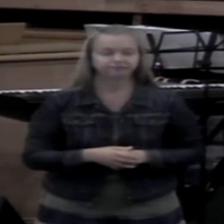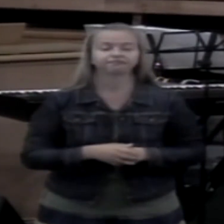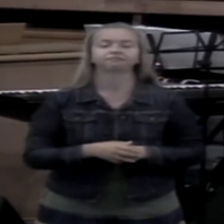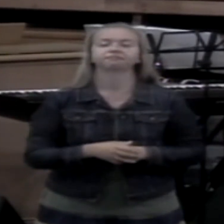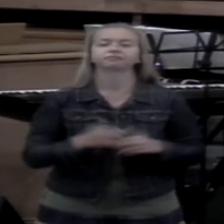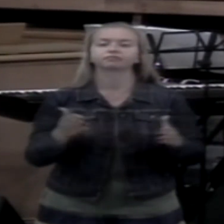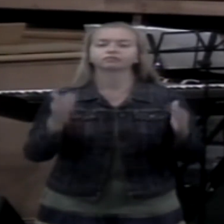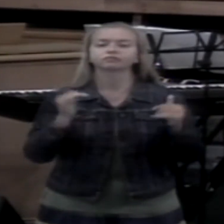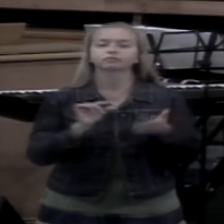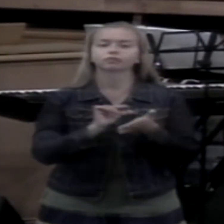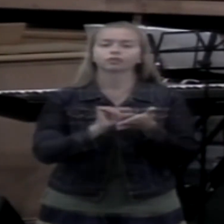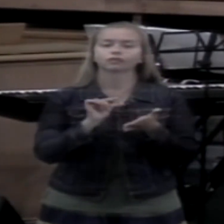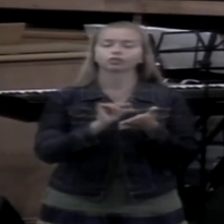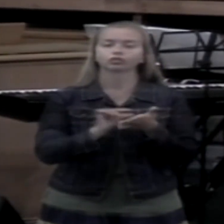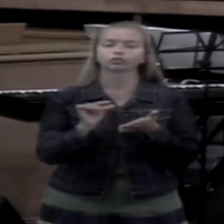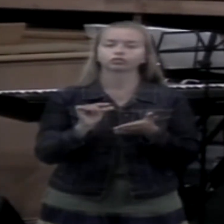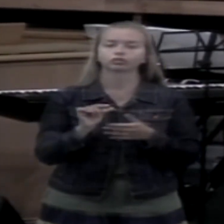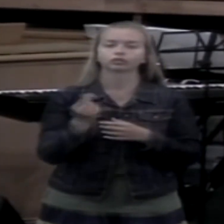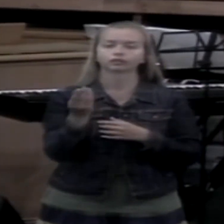verse